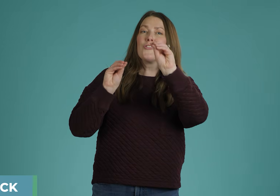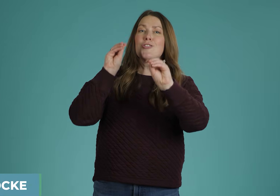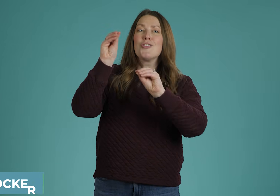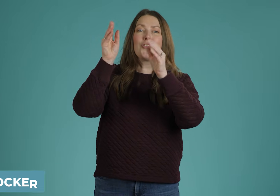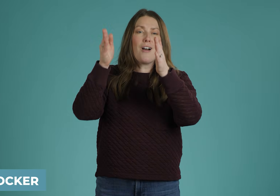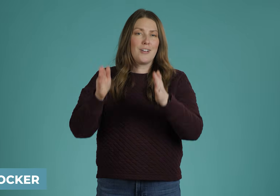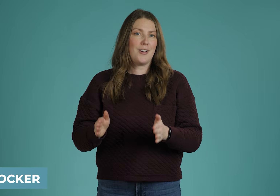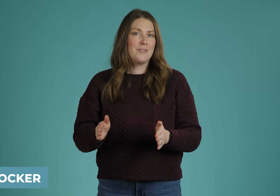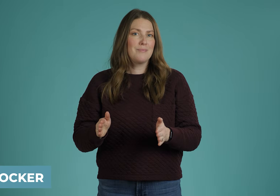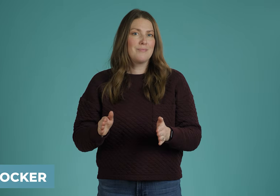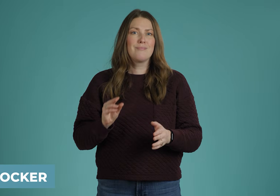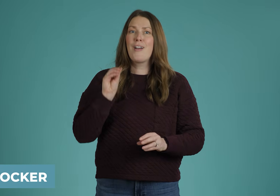Stocker.